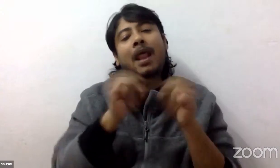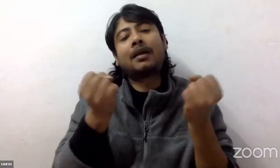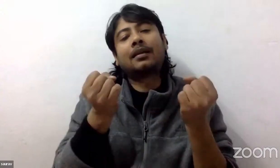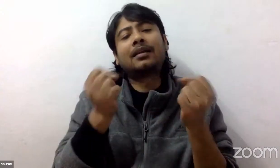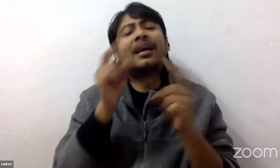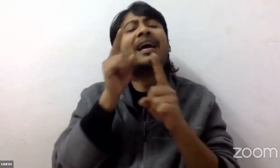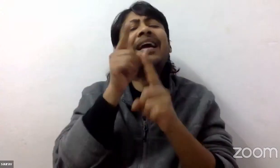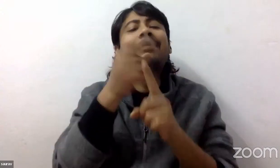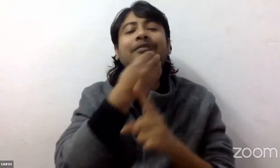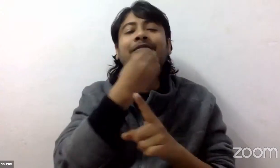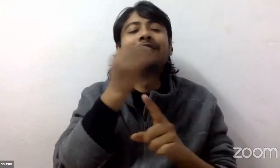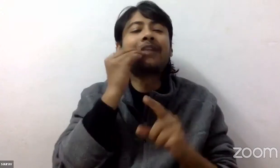Okay,